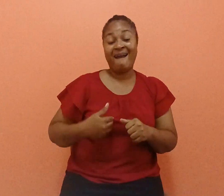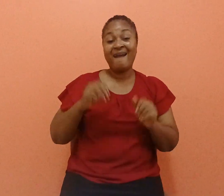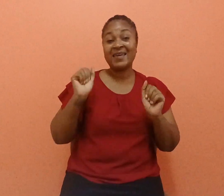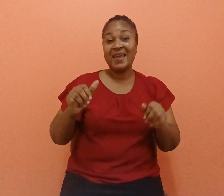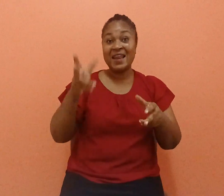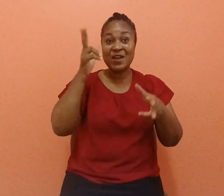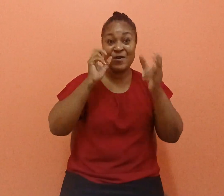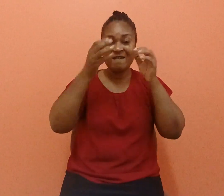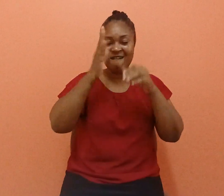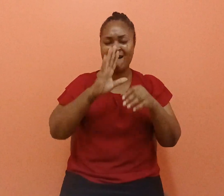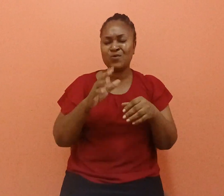too.